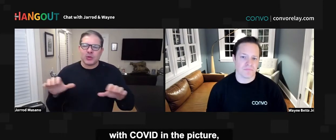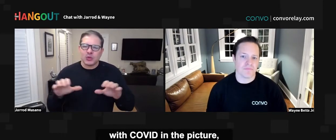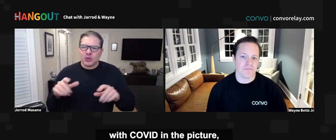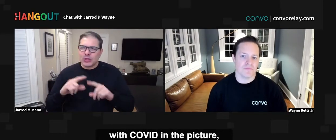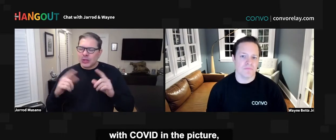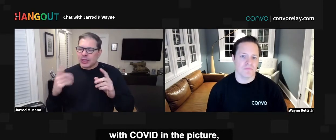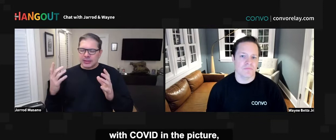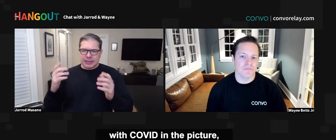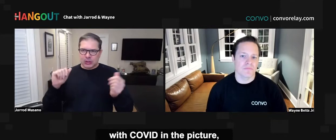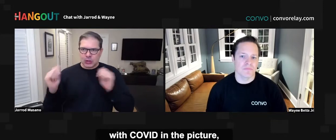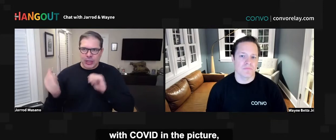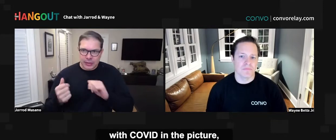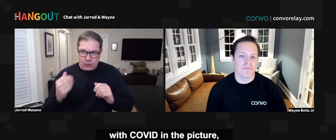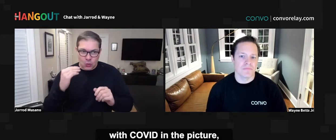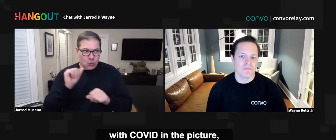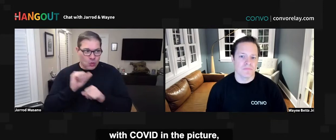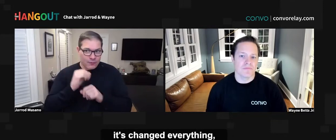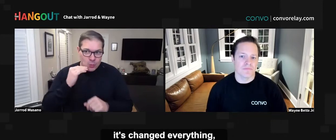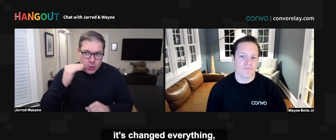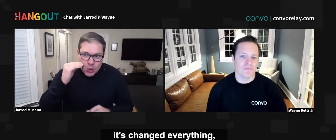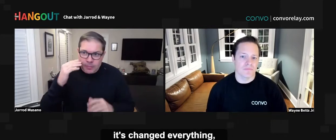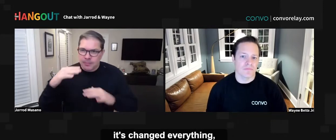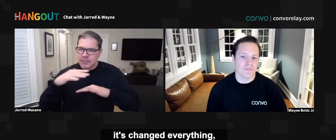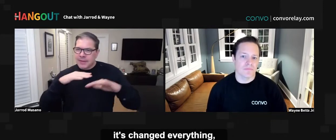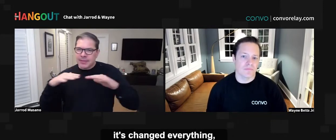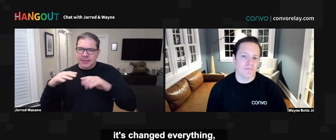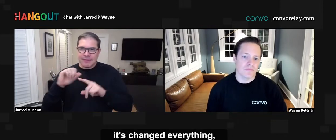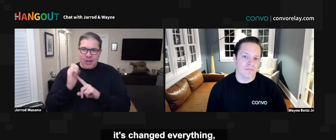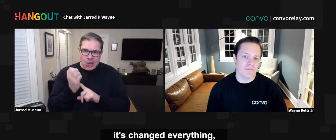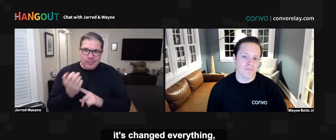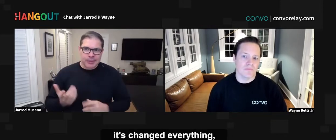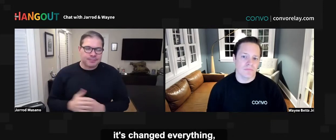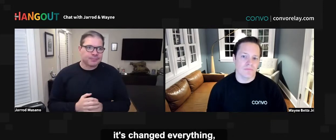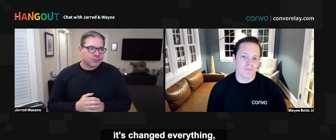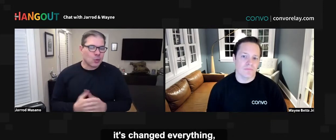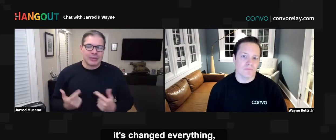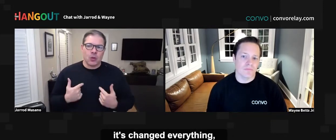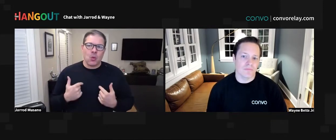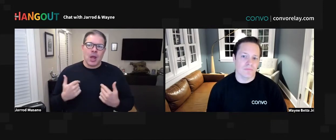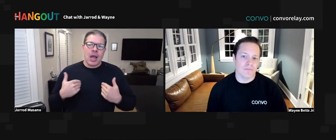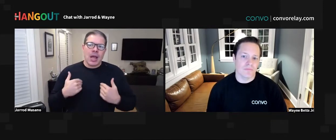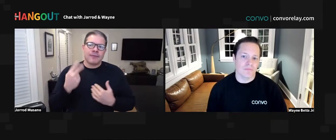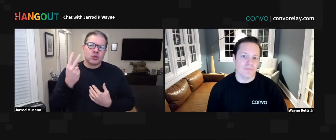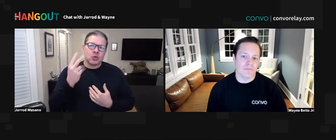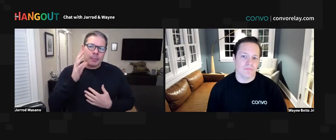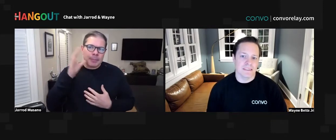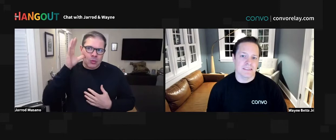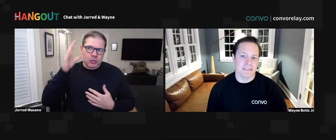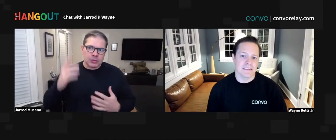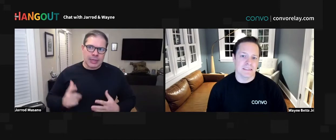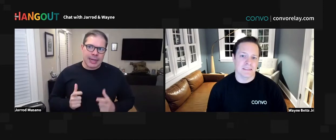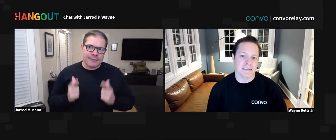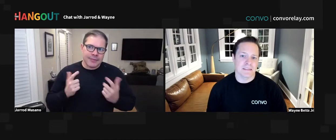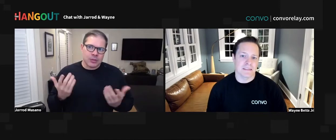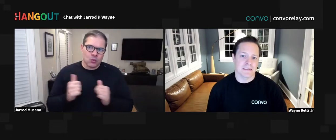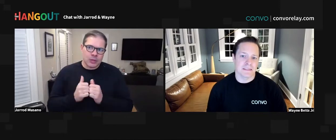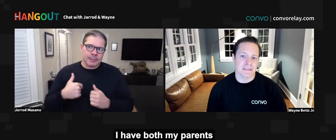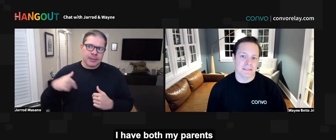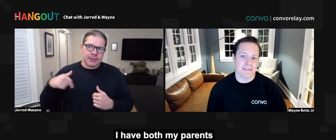COVID in the picture, regardless of what we're doing, it's changed everything. Everyone's working from home, everyone has a different